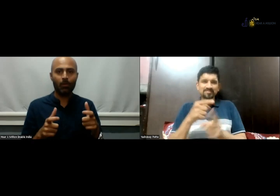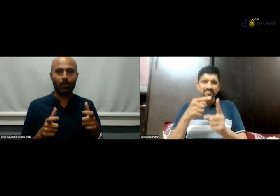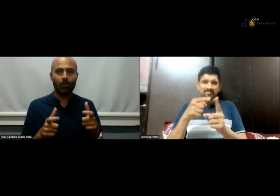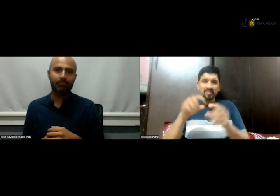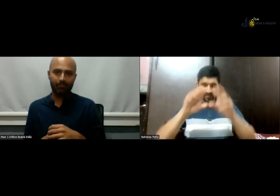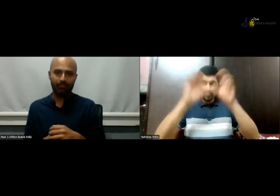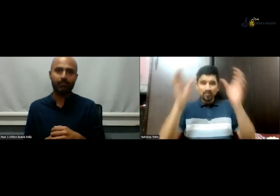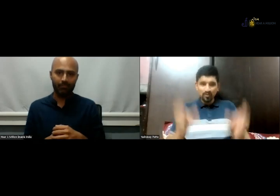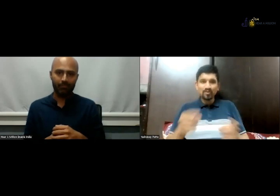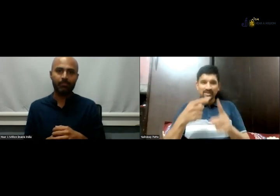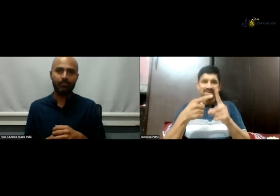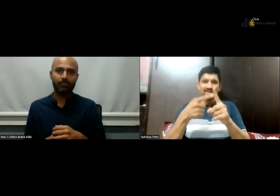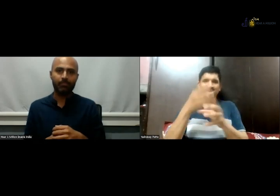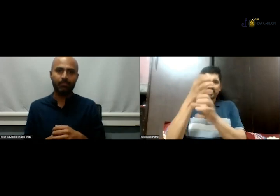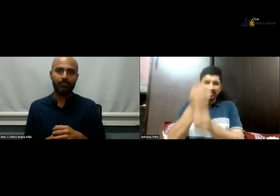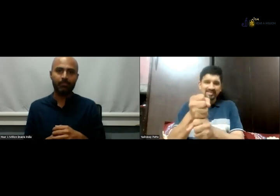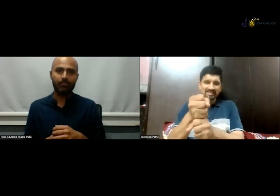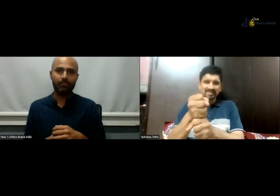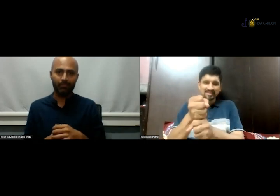trustee.